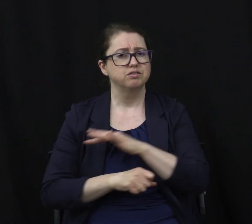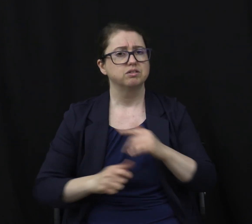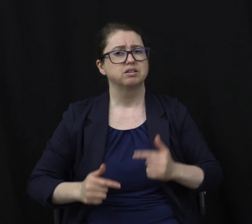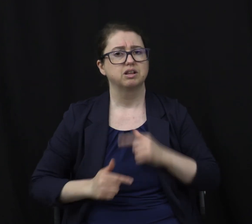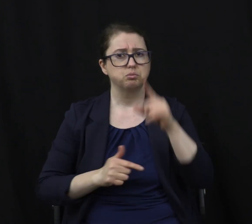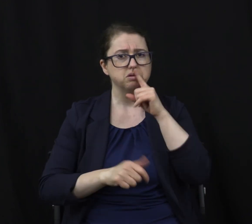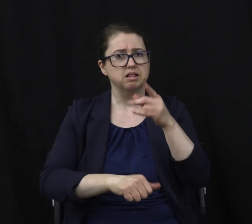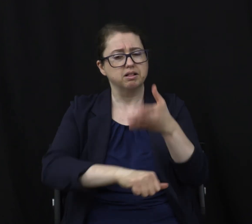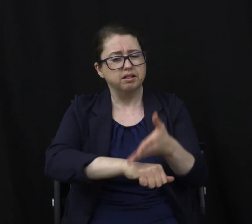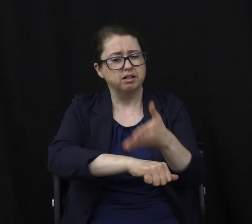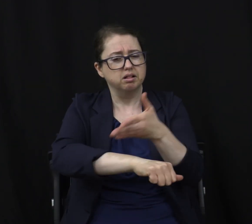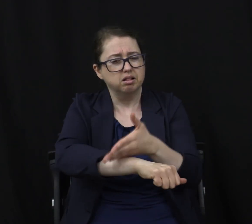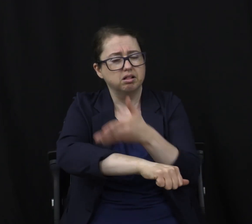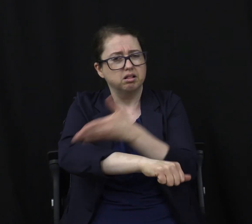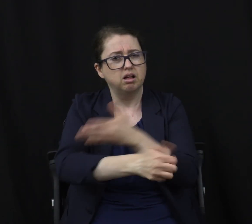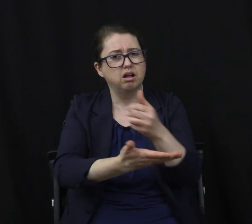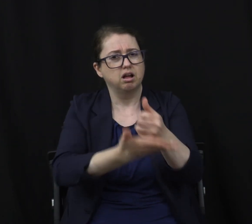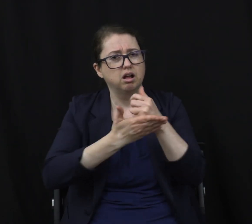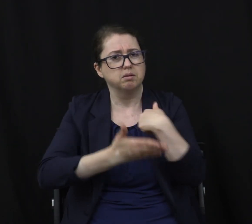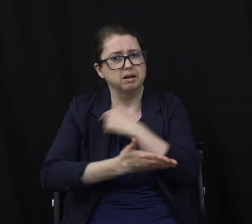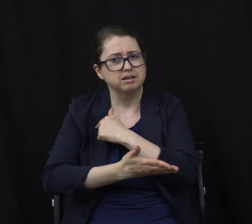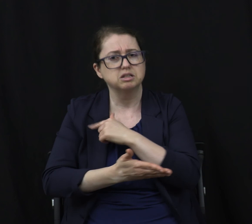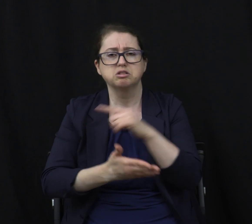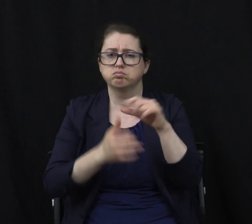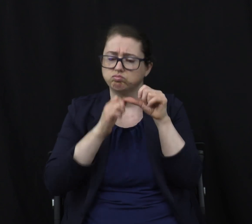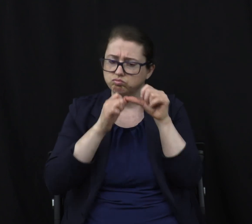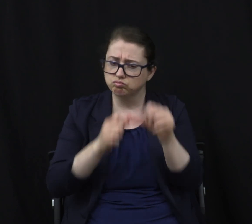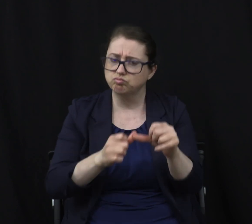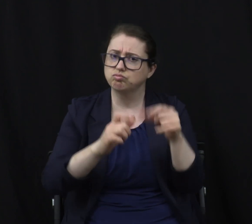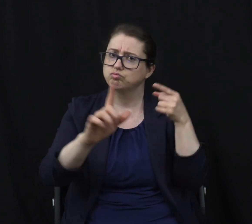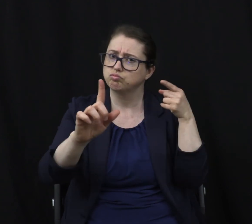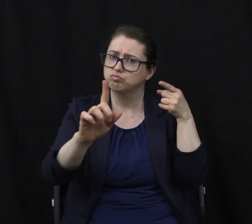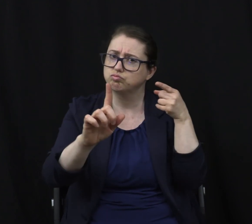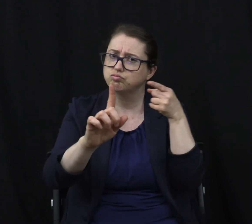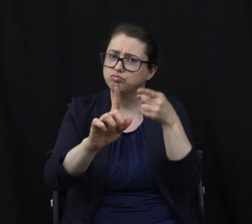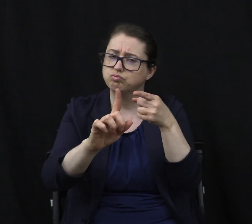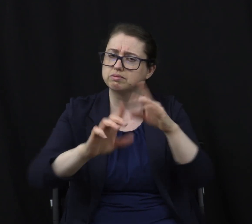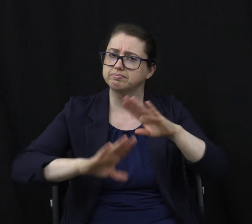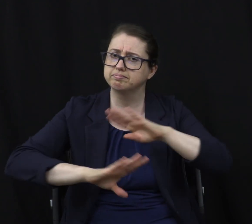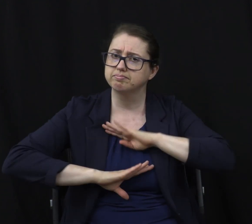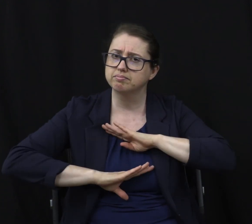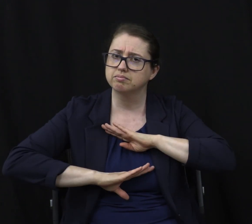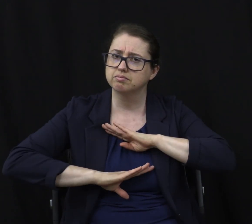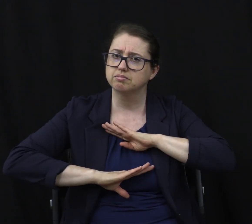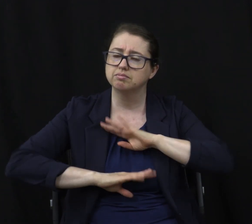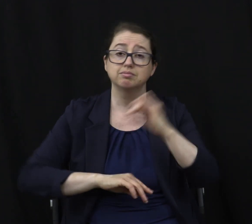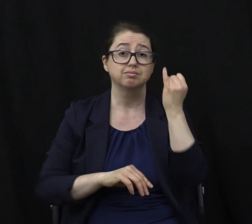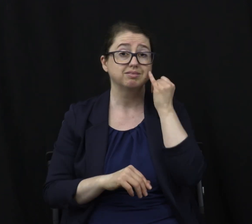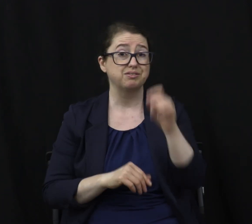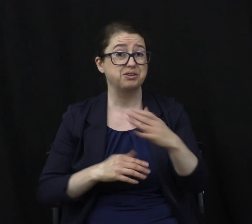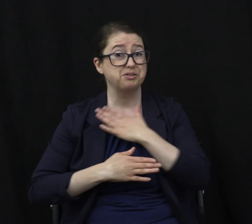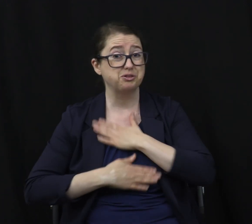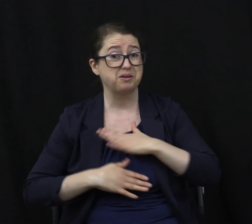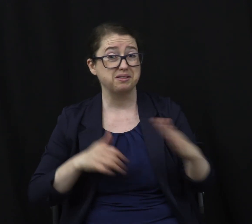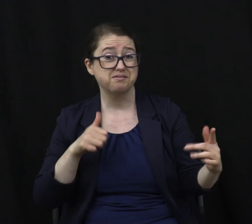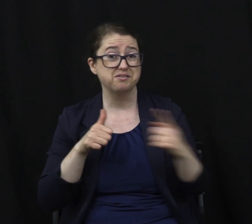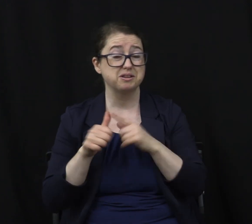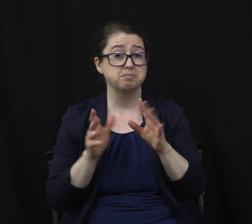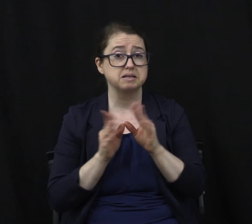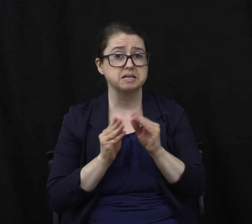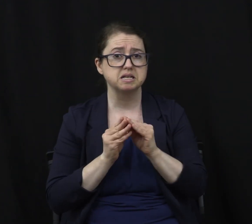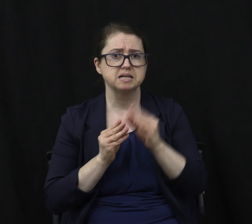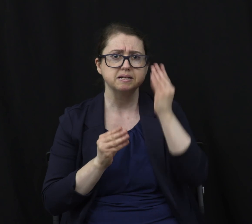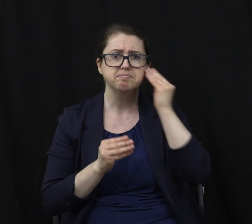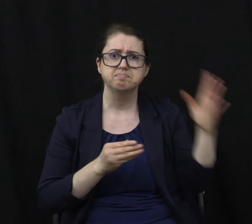keep moving forward. If you enjoyed this first presentation, then be sure to tell a friend. Invite them to